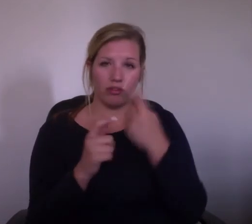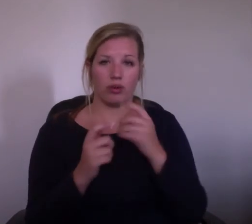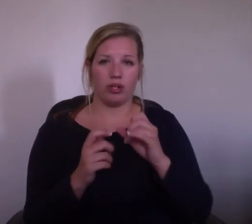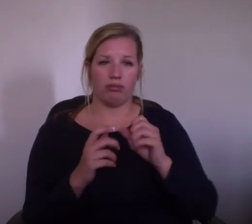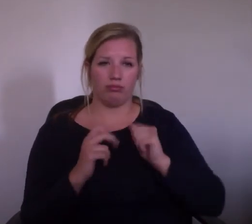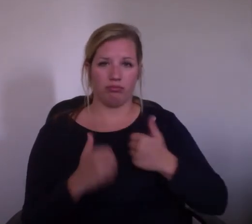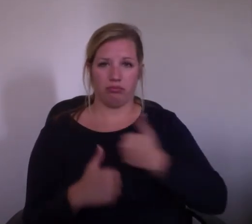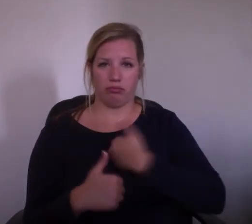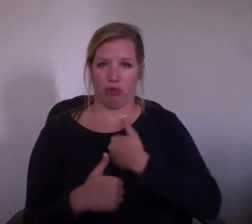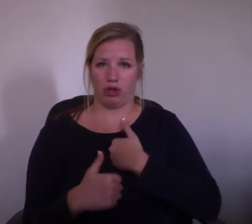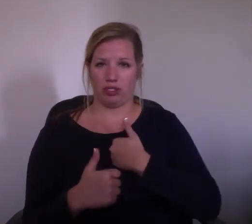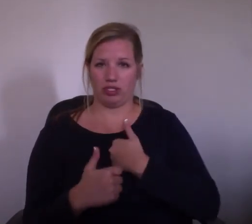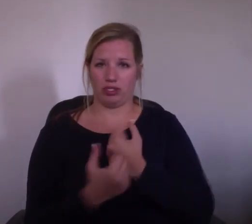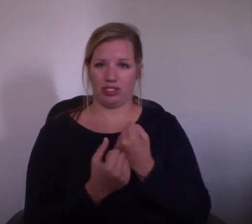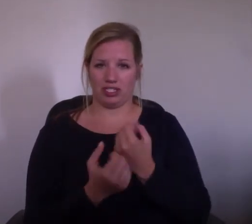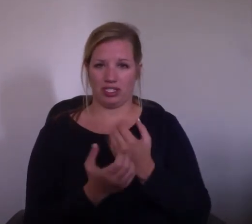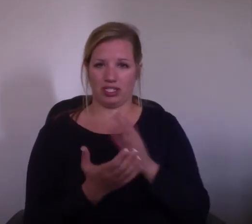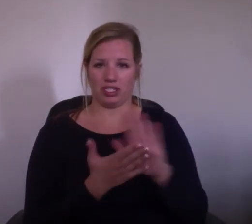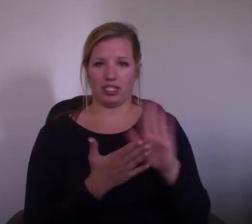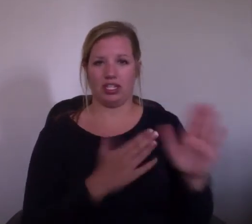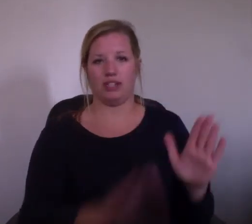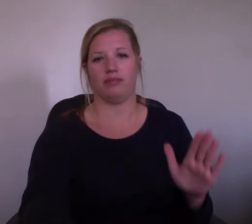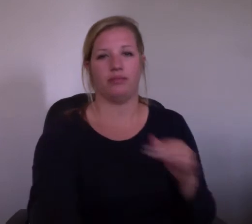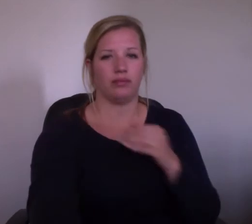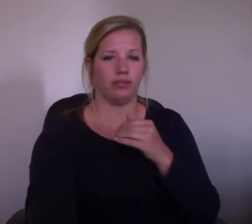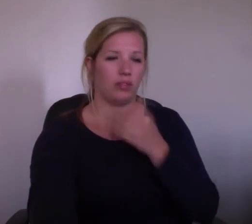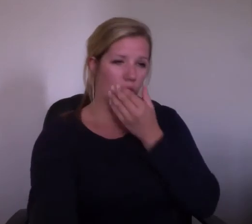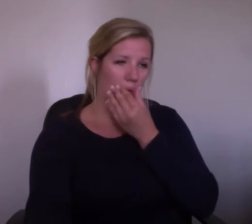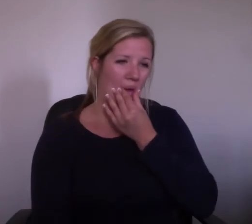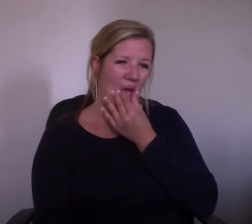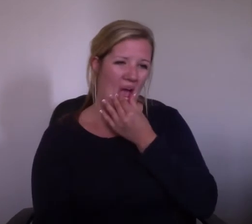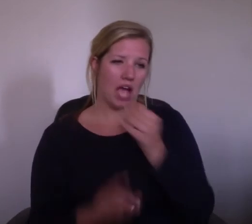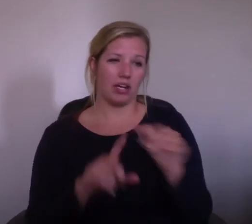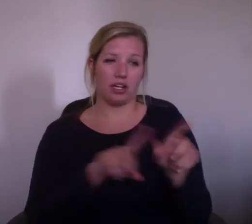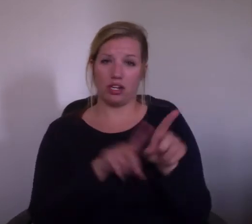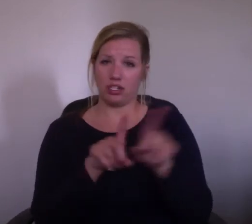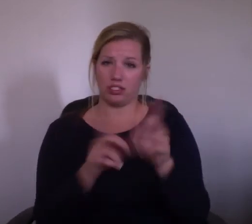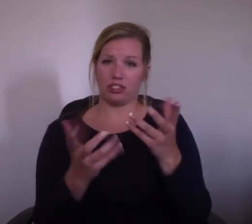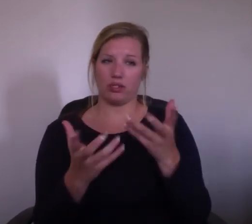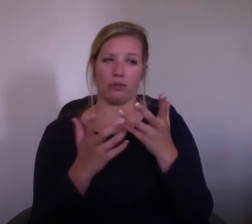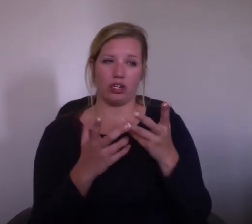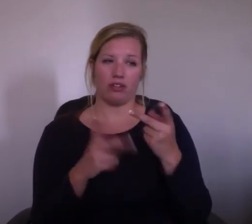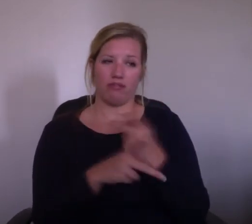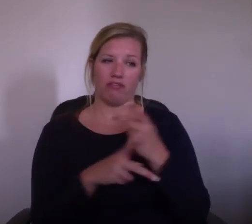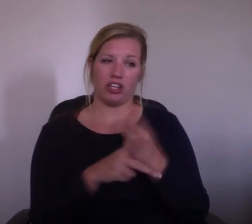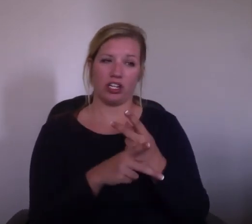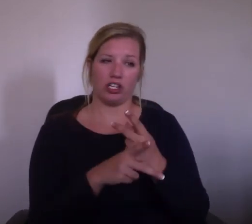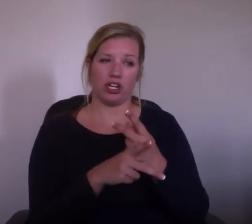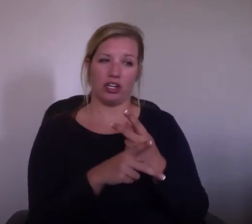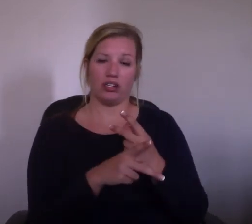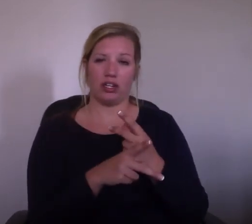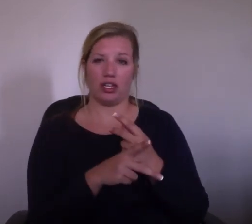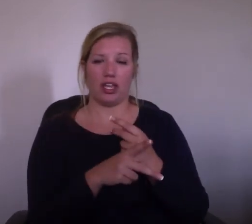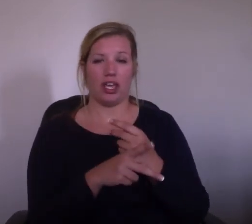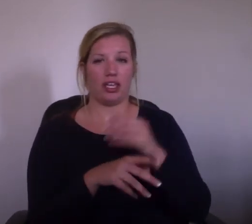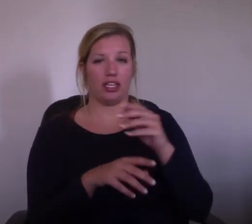You'll also want a wrench or pliers so that you can turn off your utilities. You're going to need a manual can opener for food, especially if